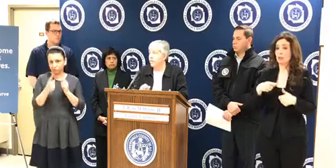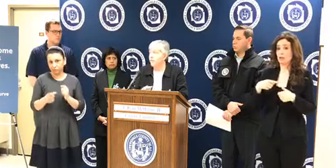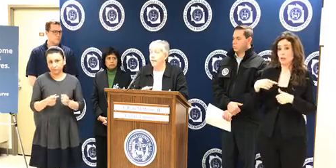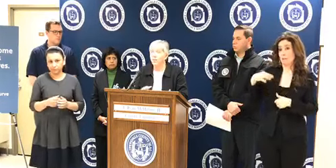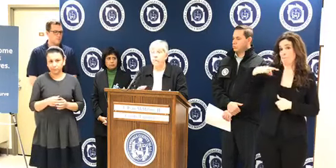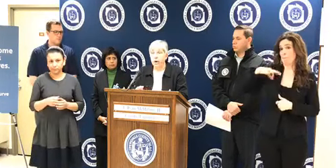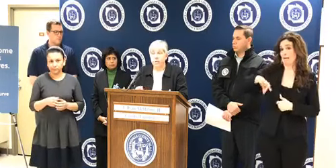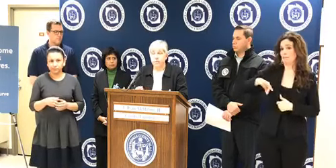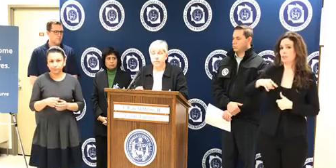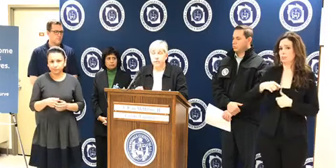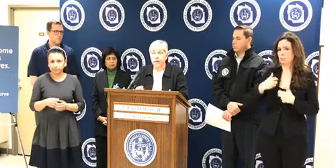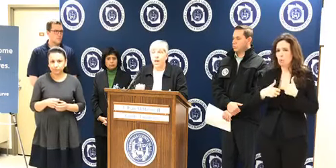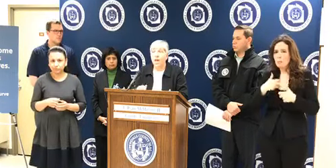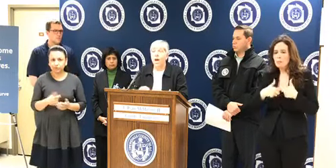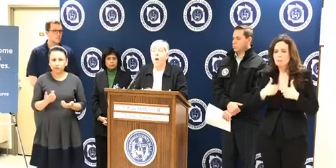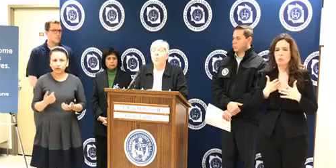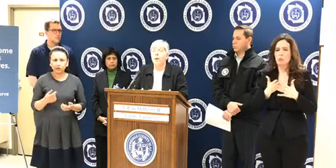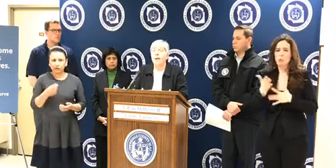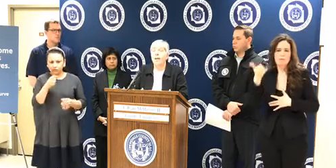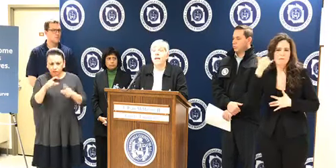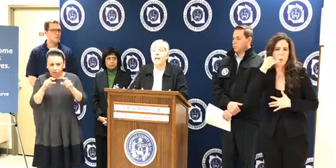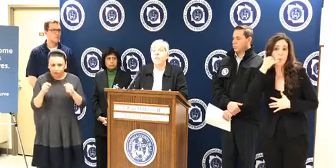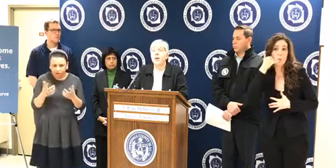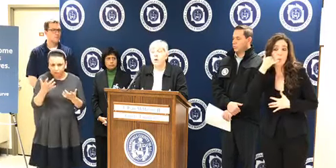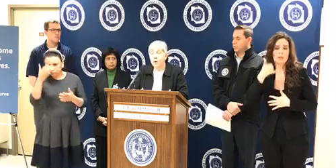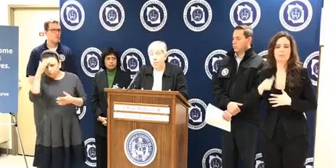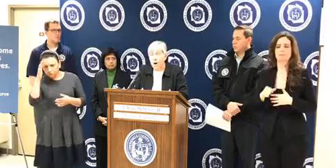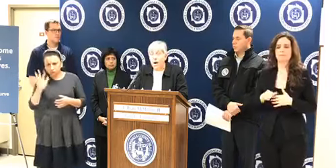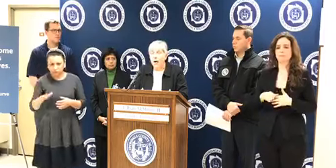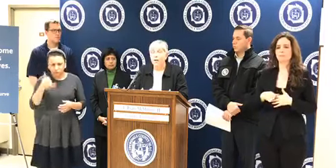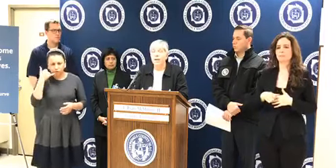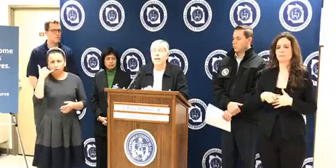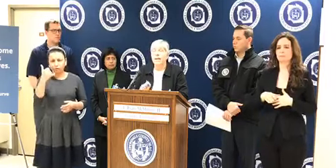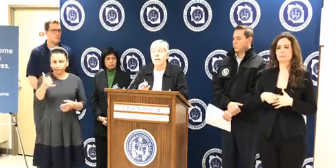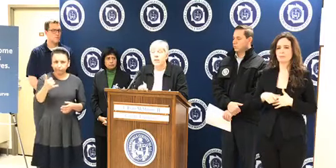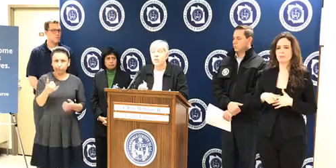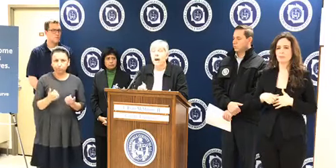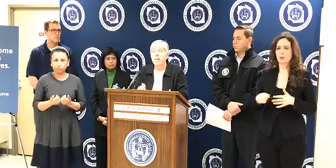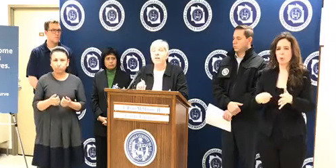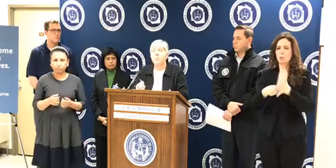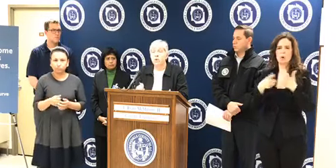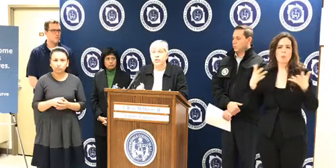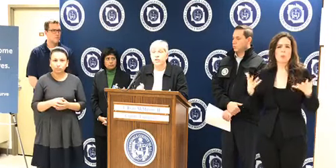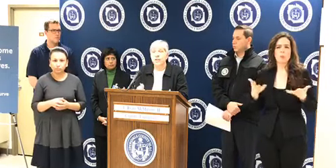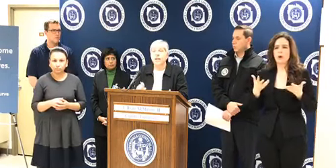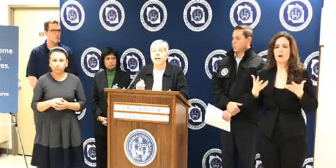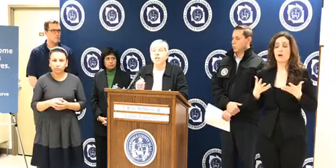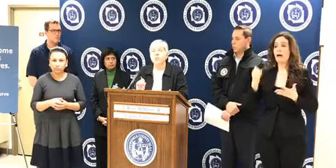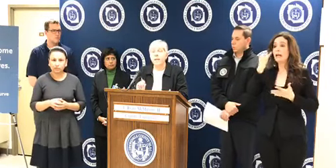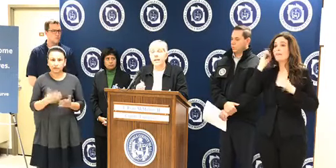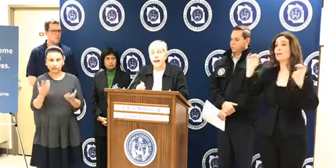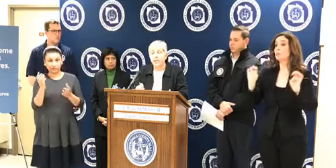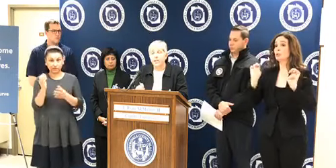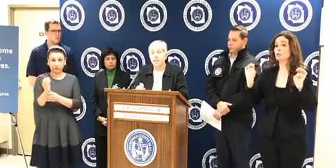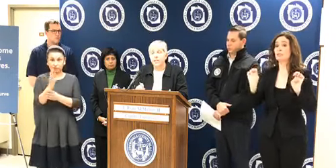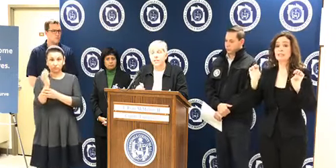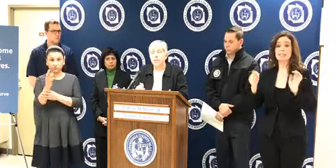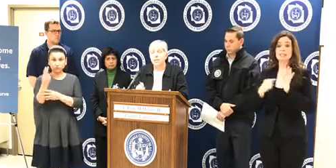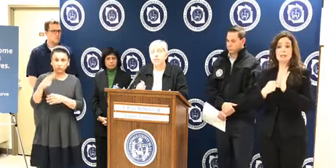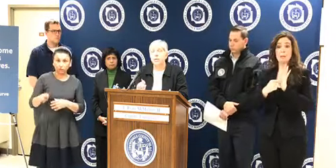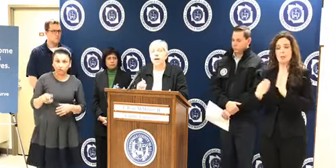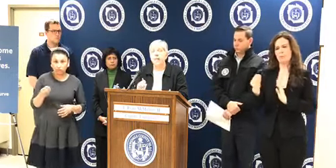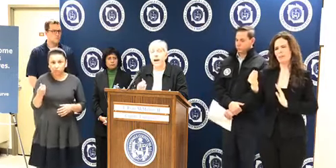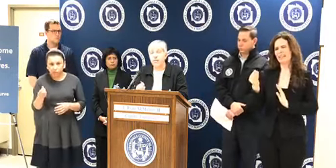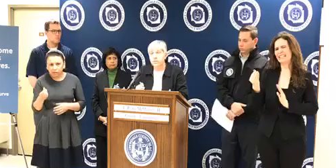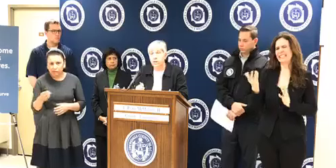concerns via phone. We will require, if you have an emergency, like you need cash